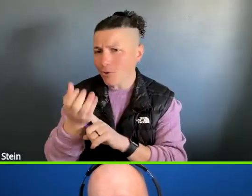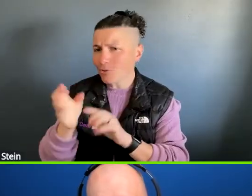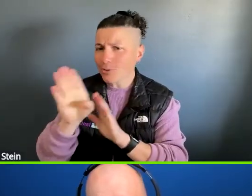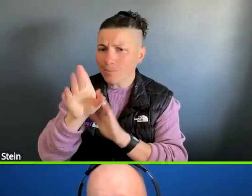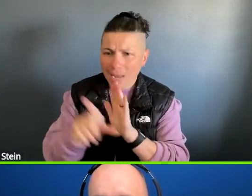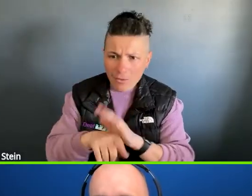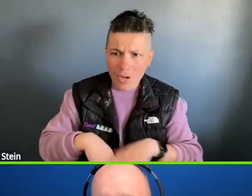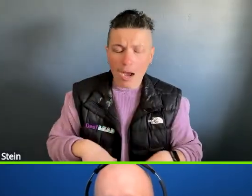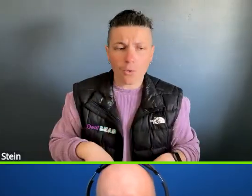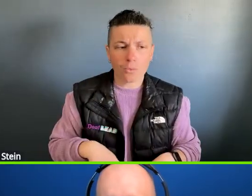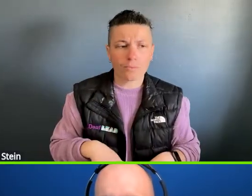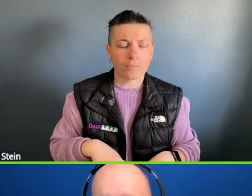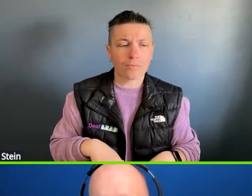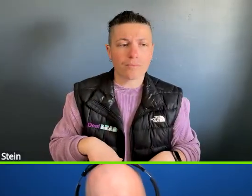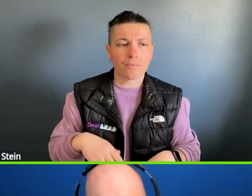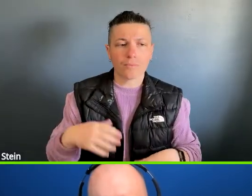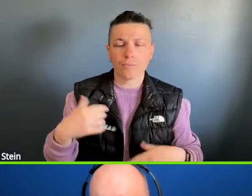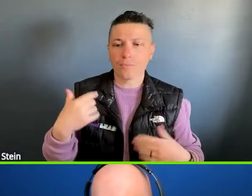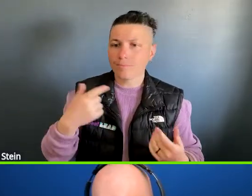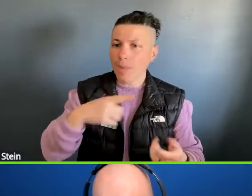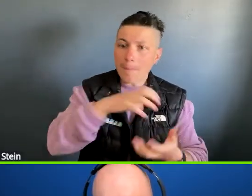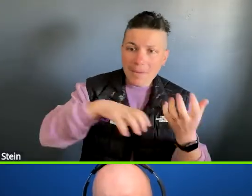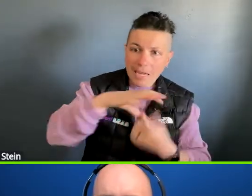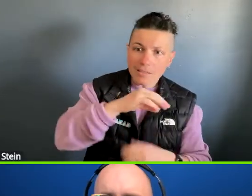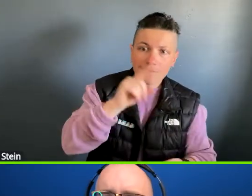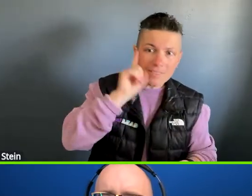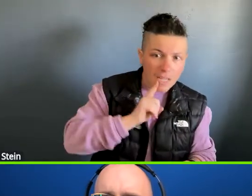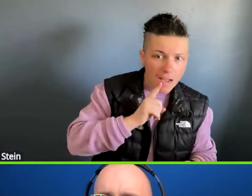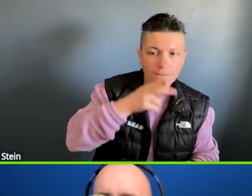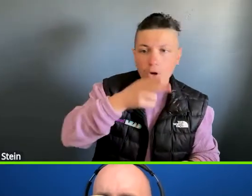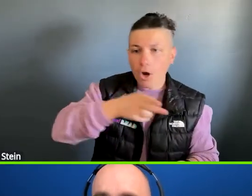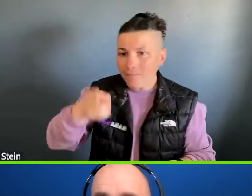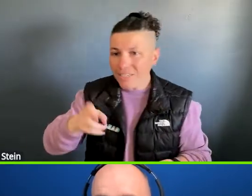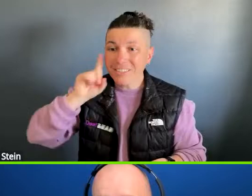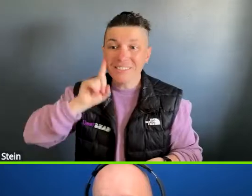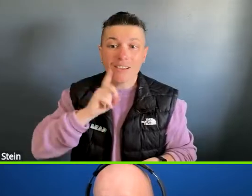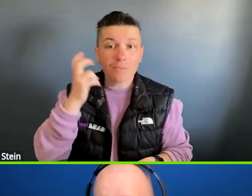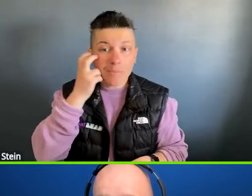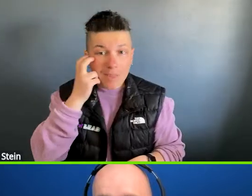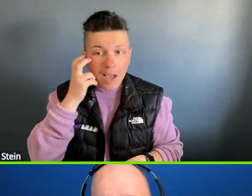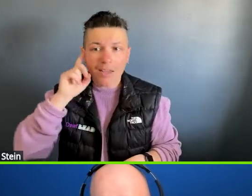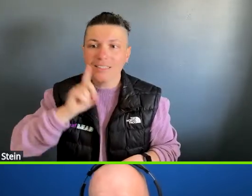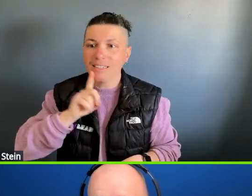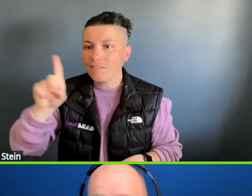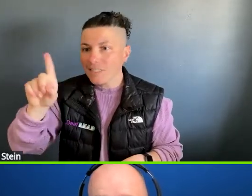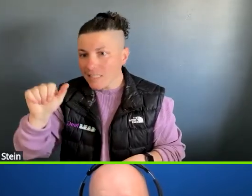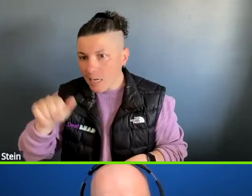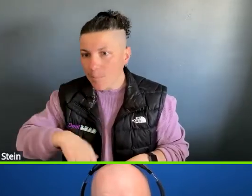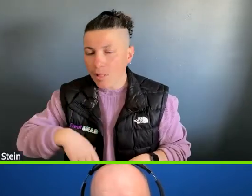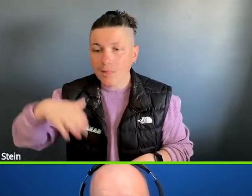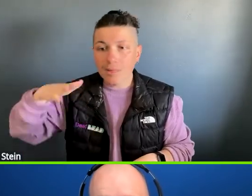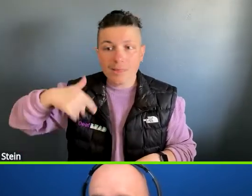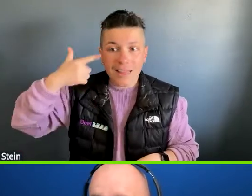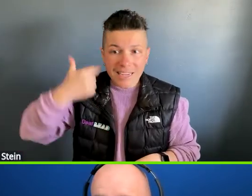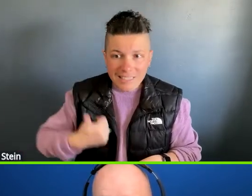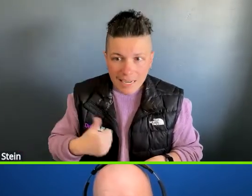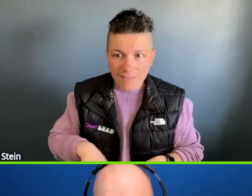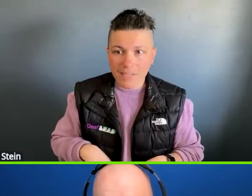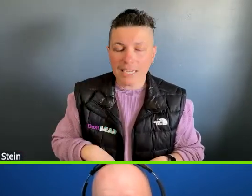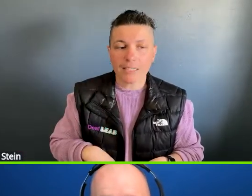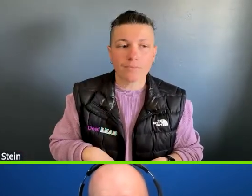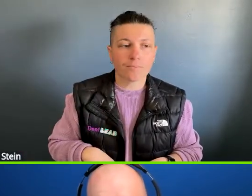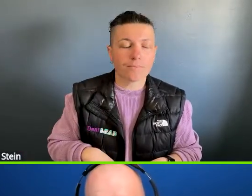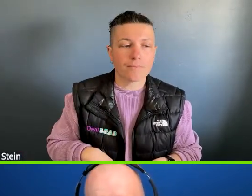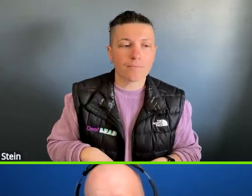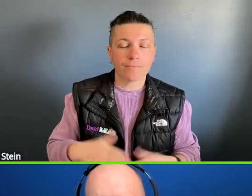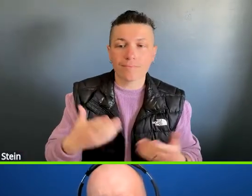diverse group of identities, cultures, and backgrounds. It's a mix of deaf, hard of hearing, deaf blind, deaf